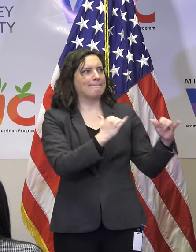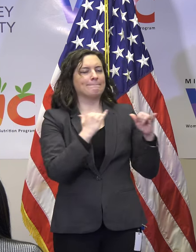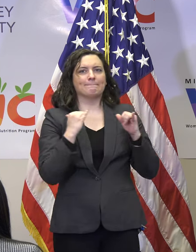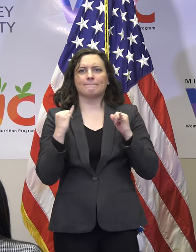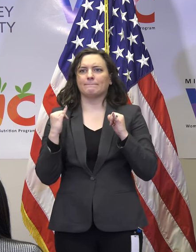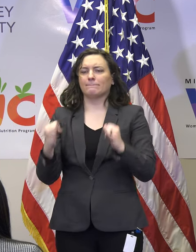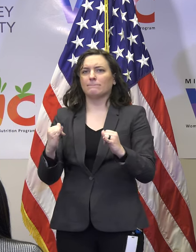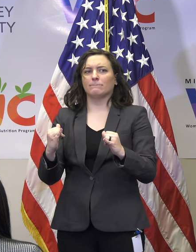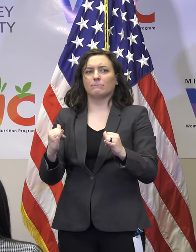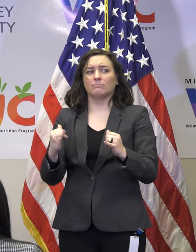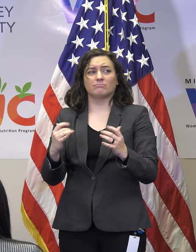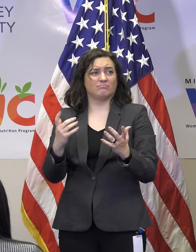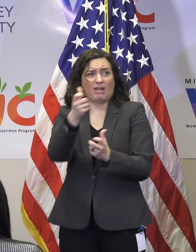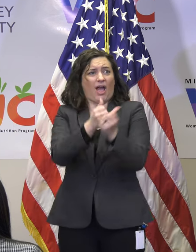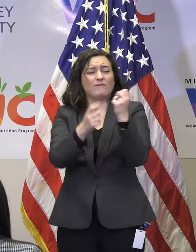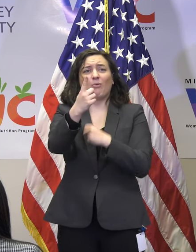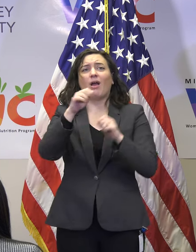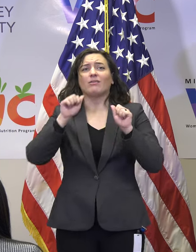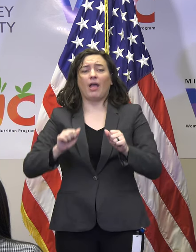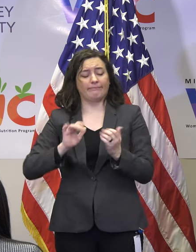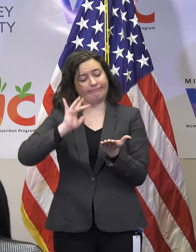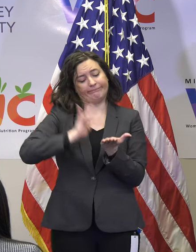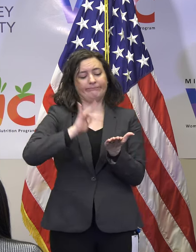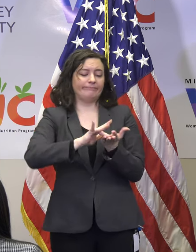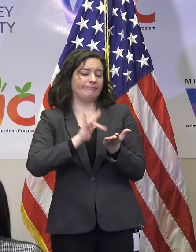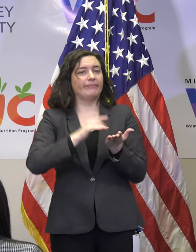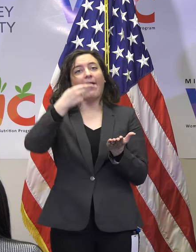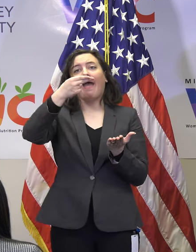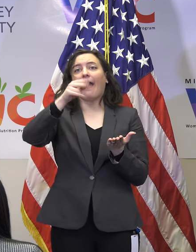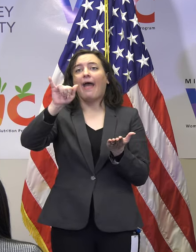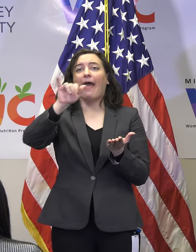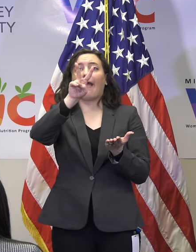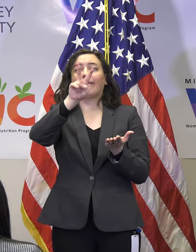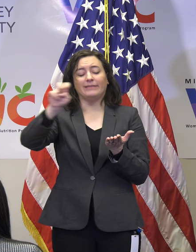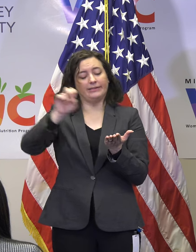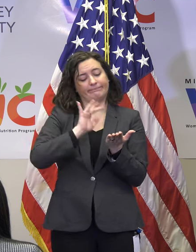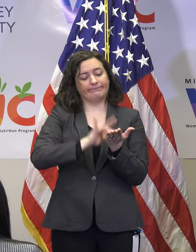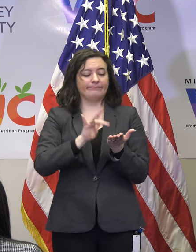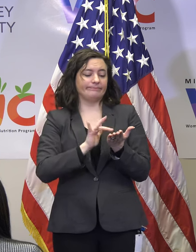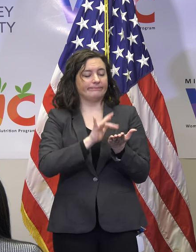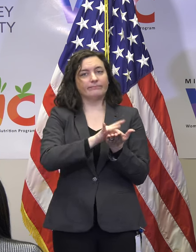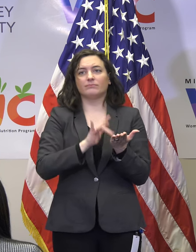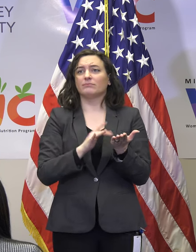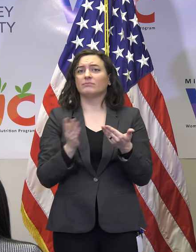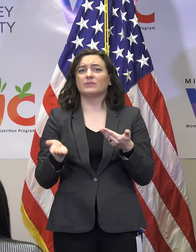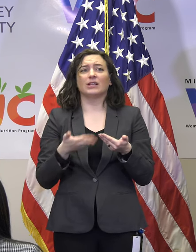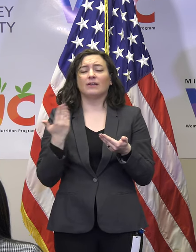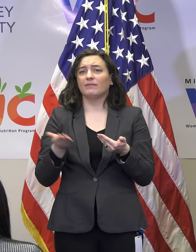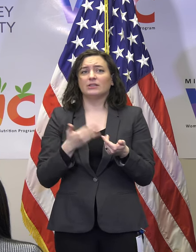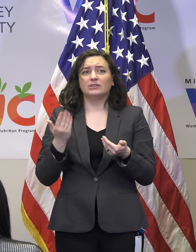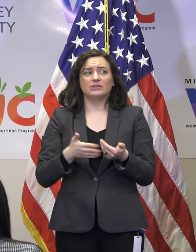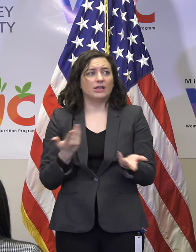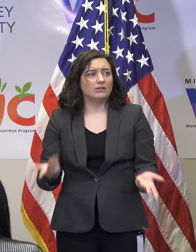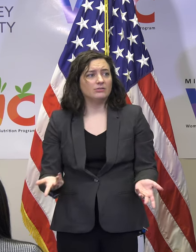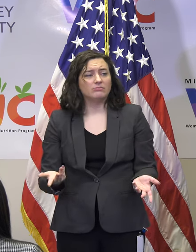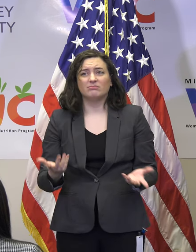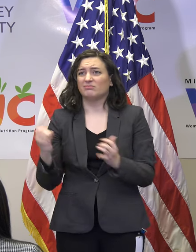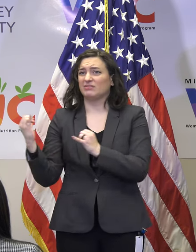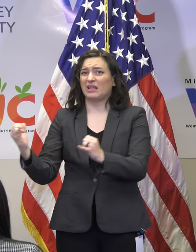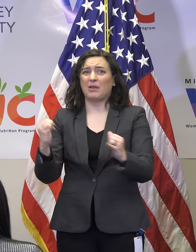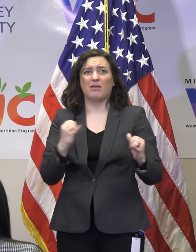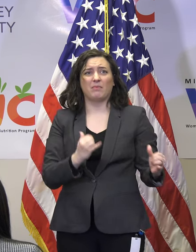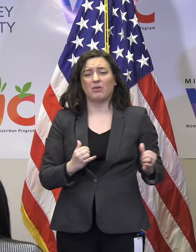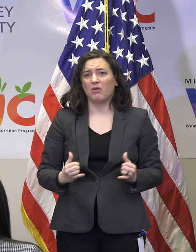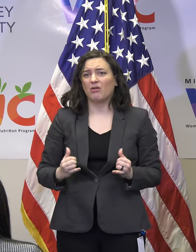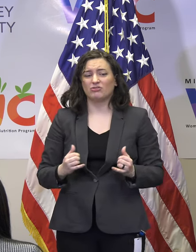able to do shopping at Hy-Vee as conveniently as possible. By utilizing online shopping to basically make